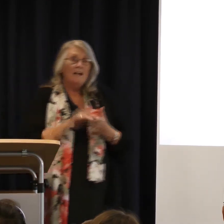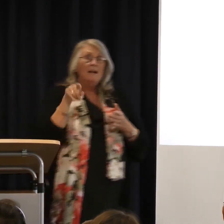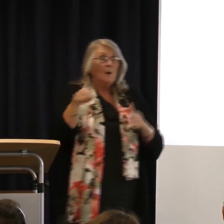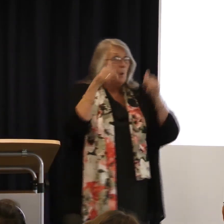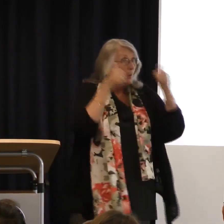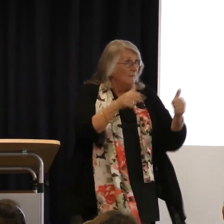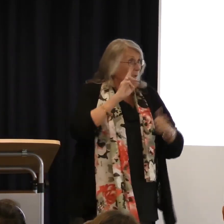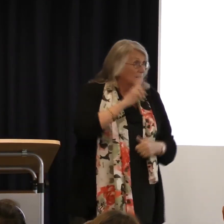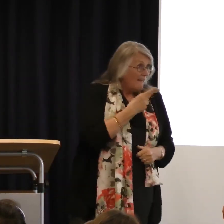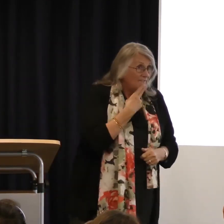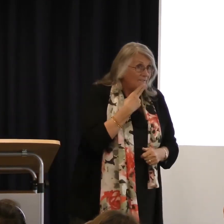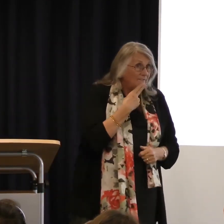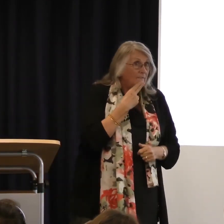one of the changes.